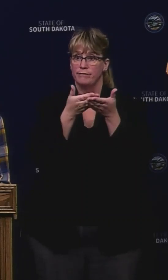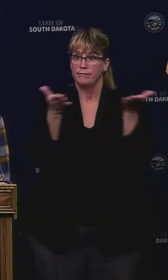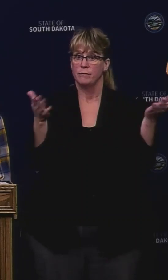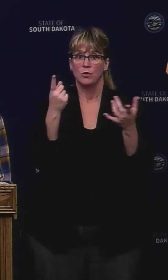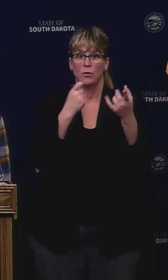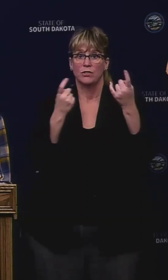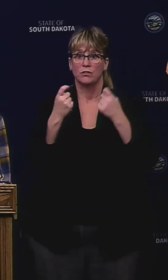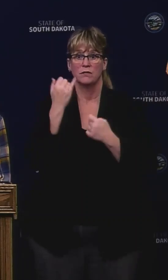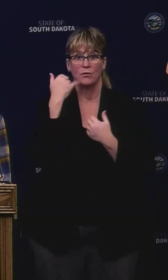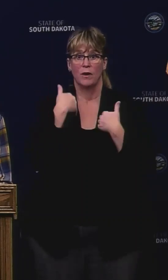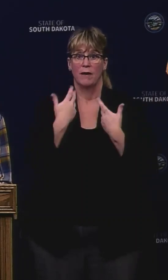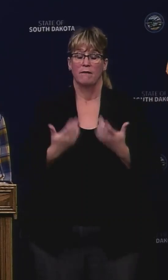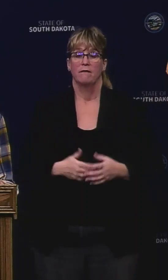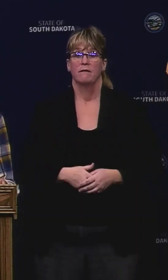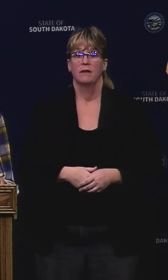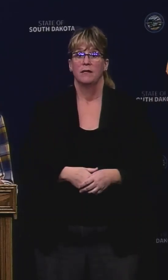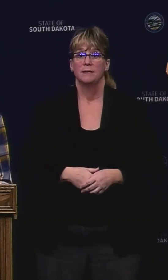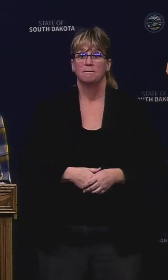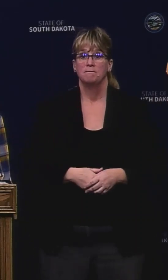questions that you may have.